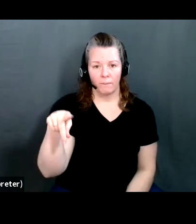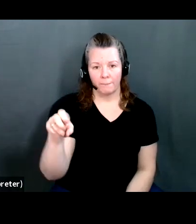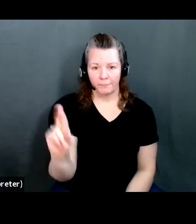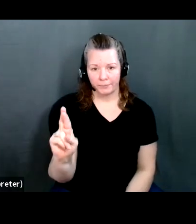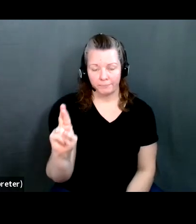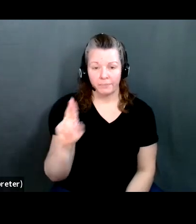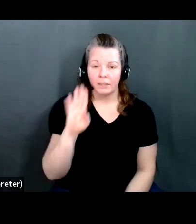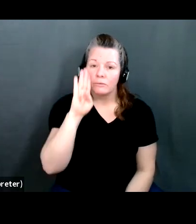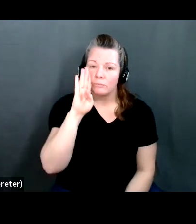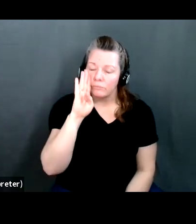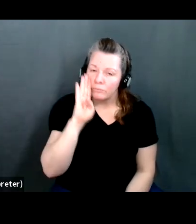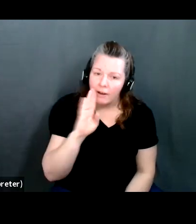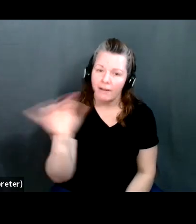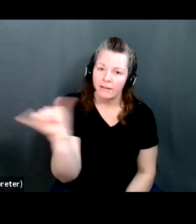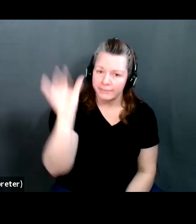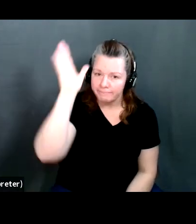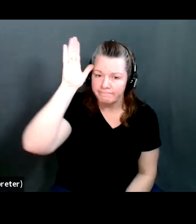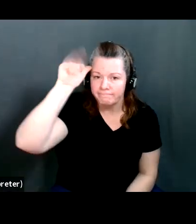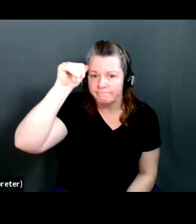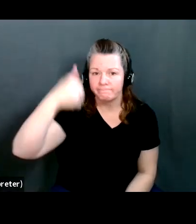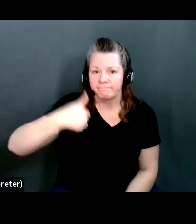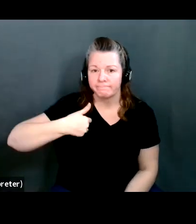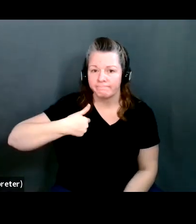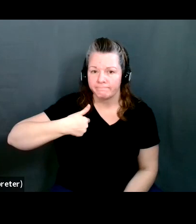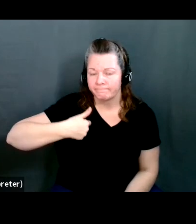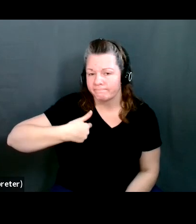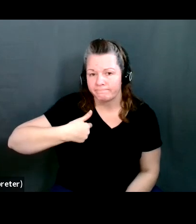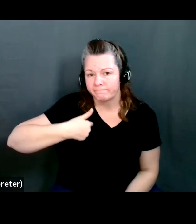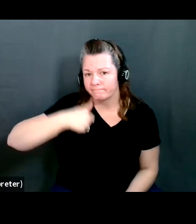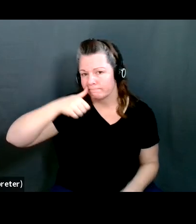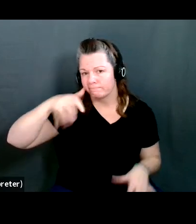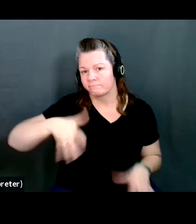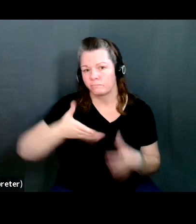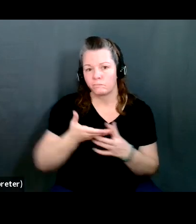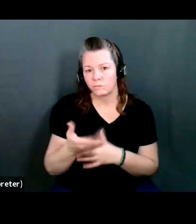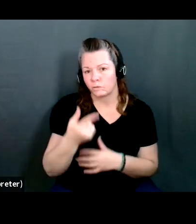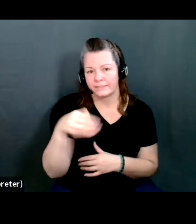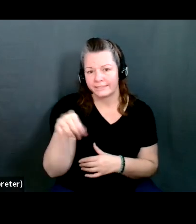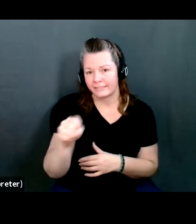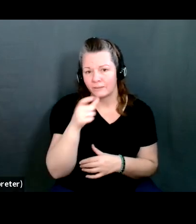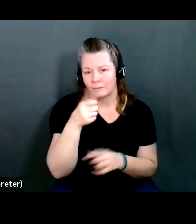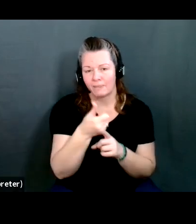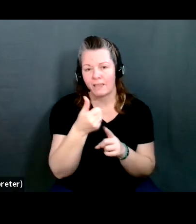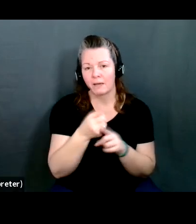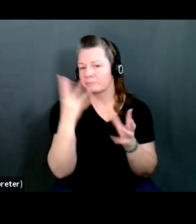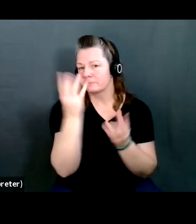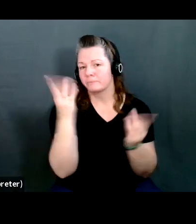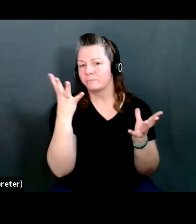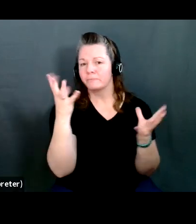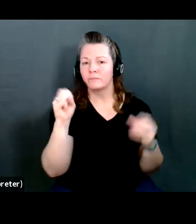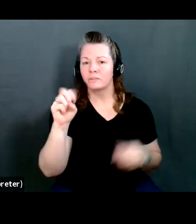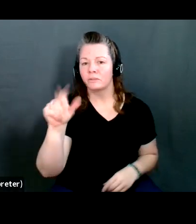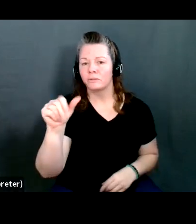Brown as a mule, I stumped through the flocking geese who thought themselves swans, but a mule knows